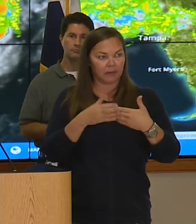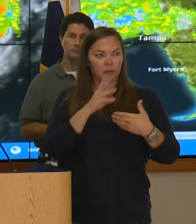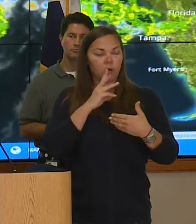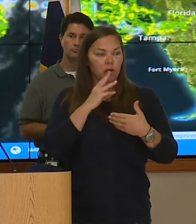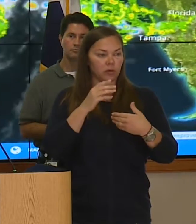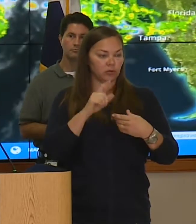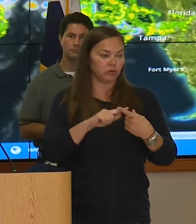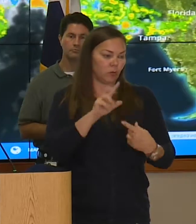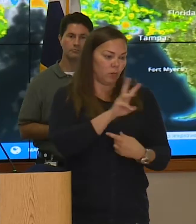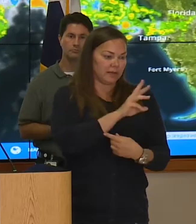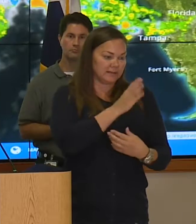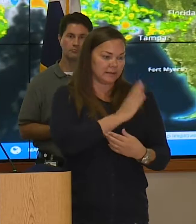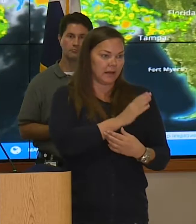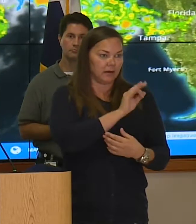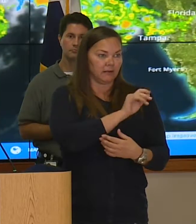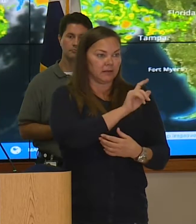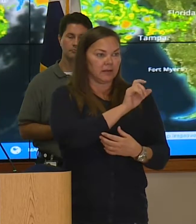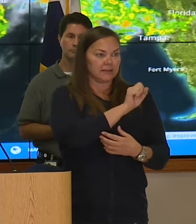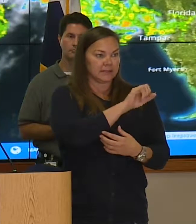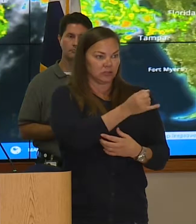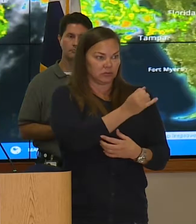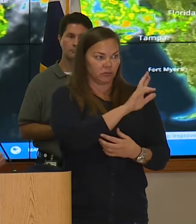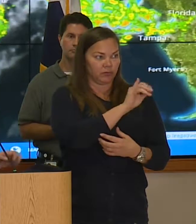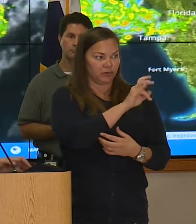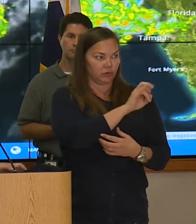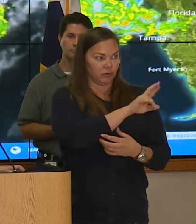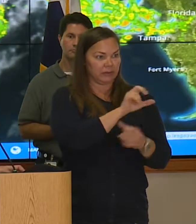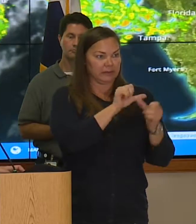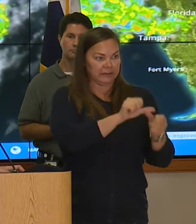River. And so it continues to rise.